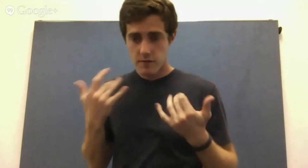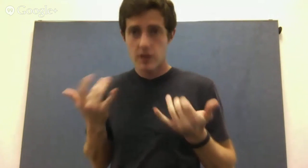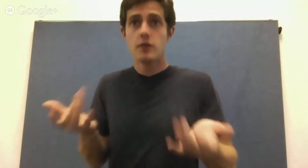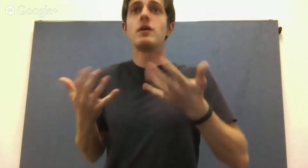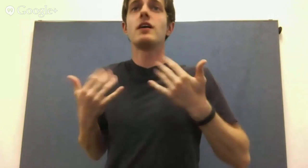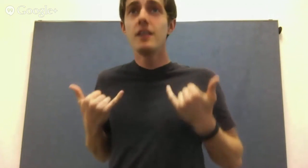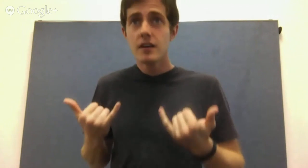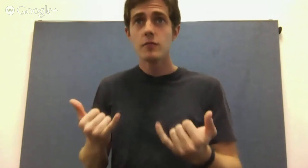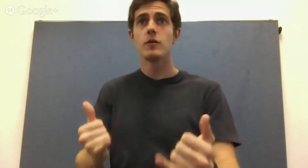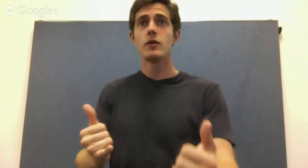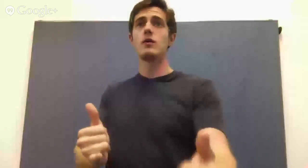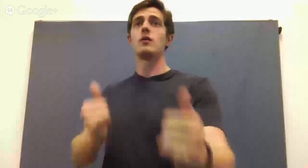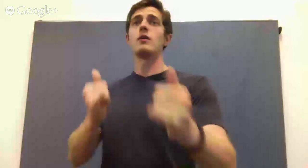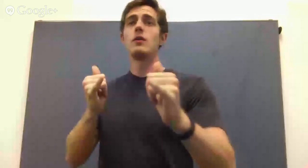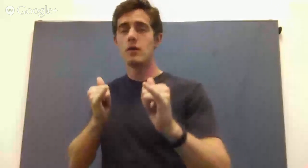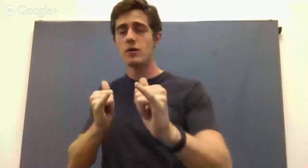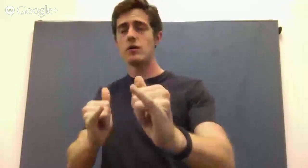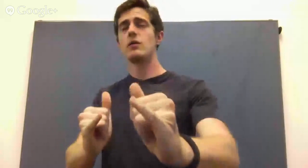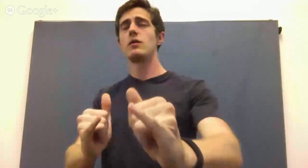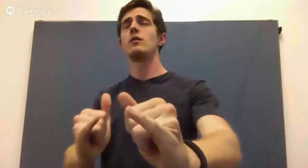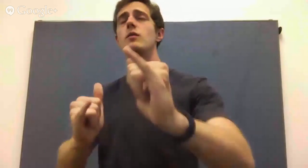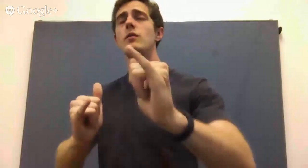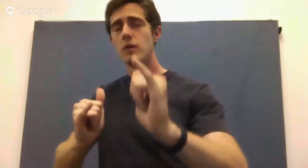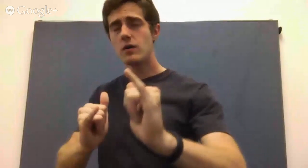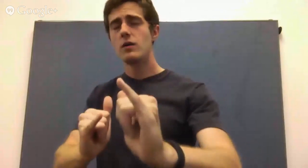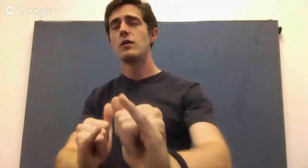feel my emo.